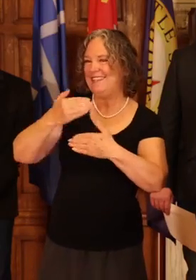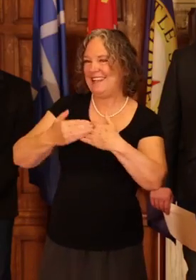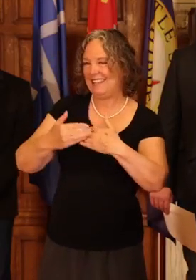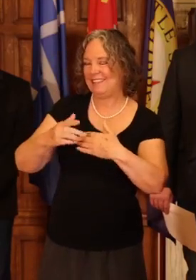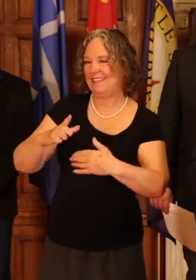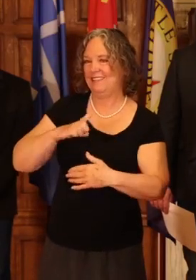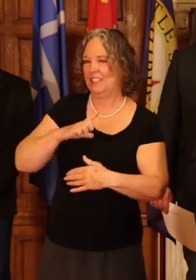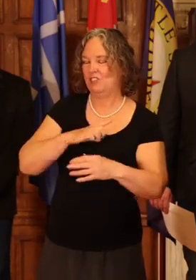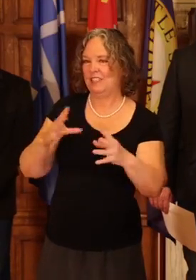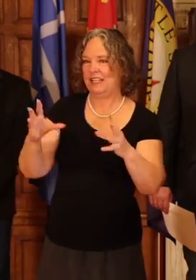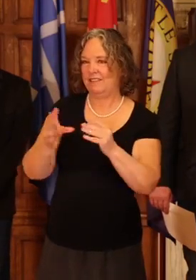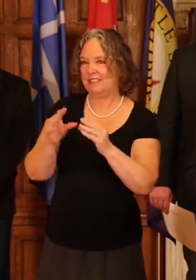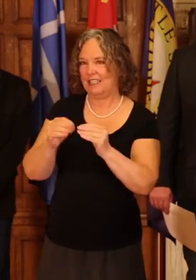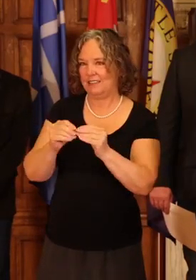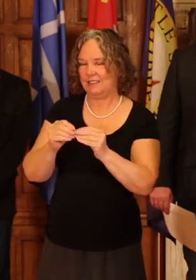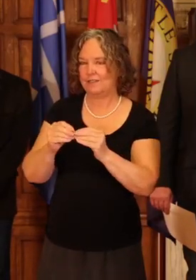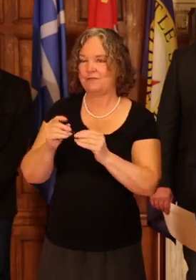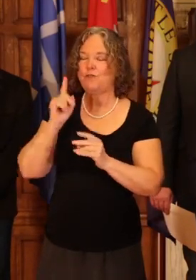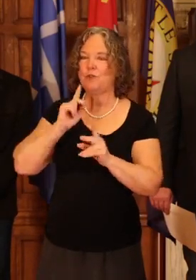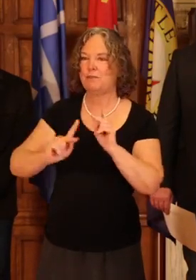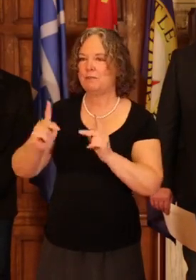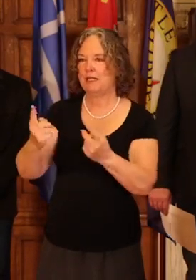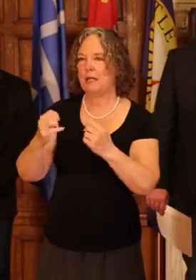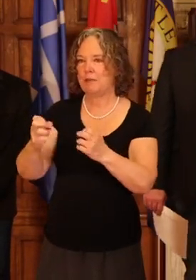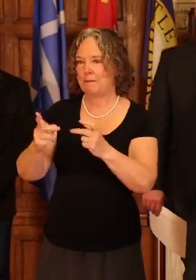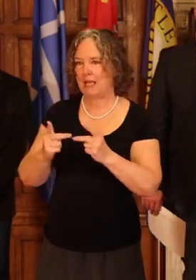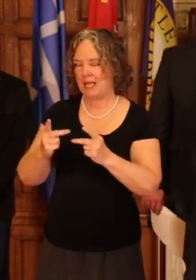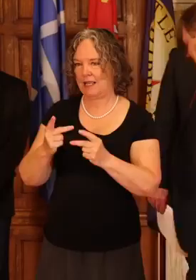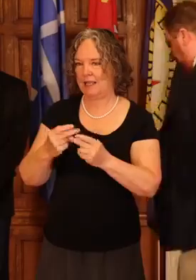all those coming back to work with him again, Governor.